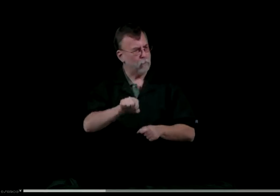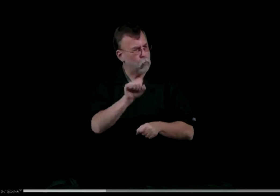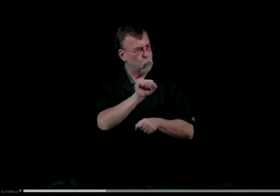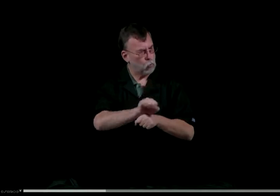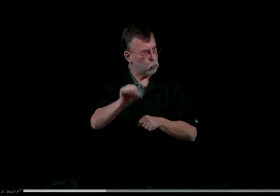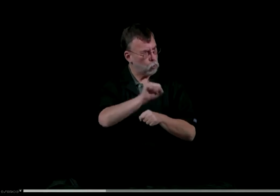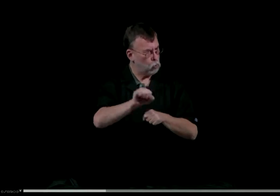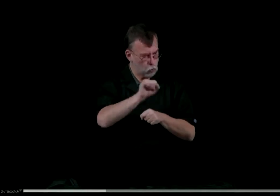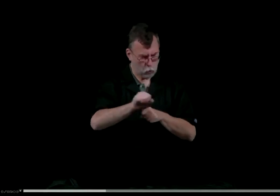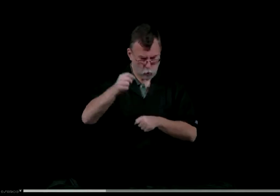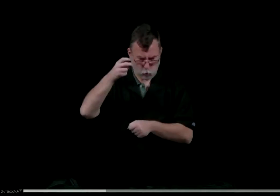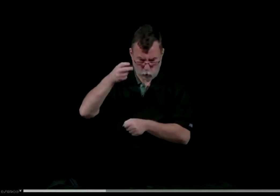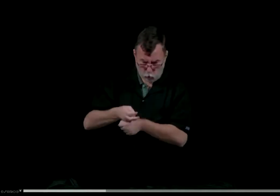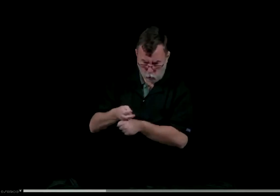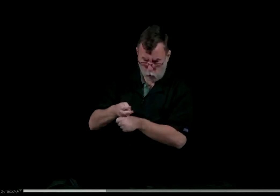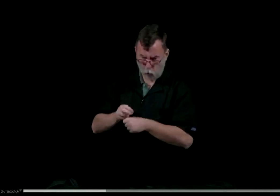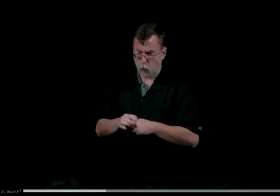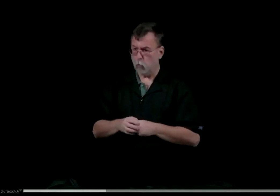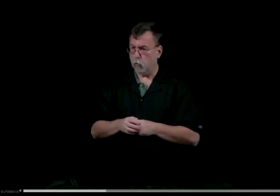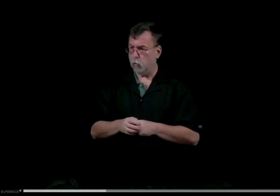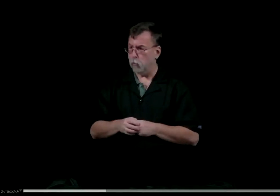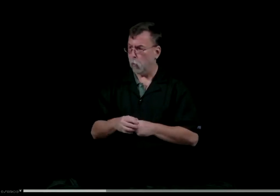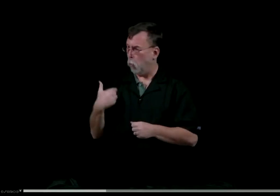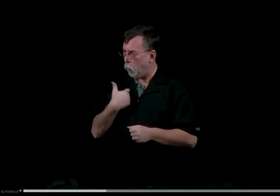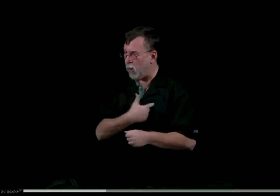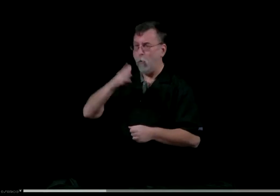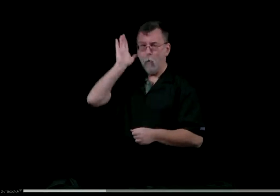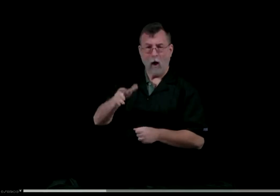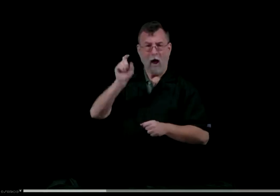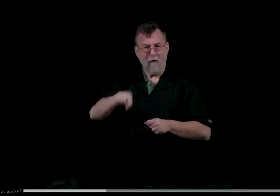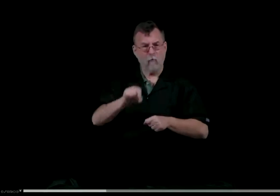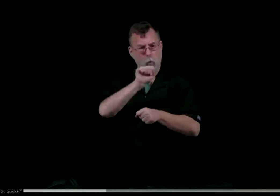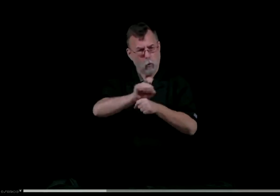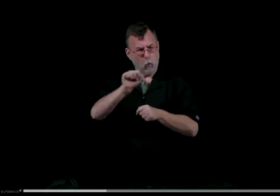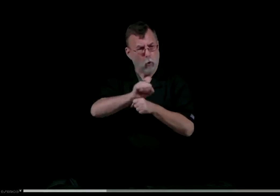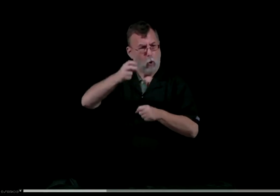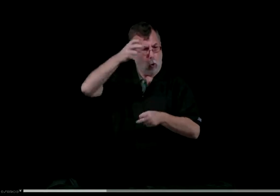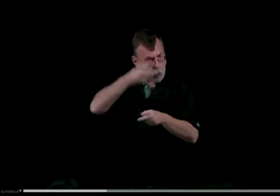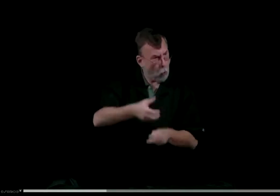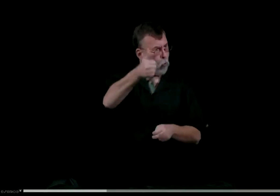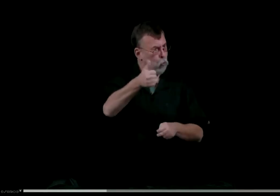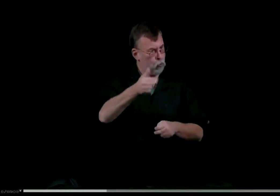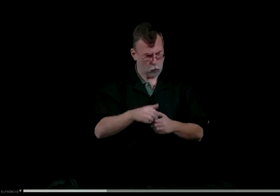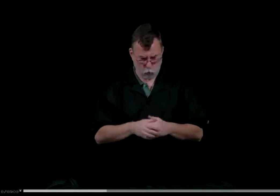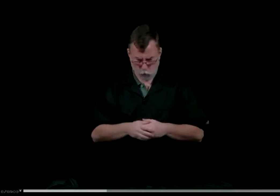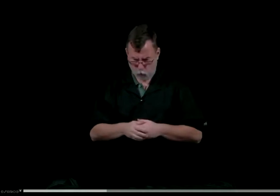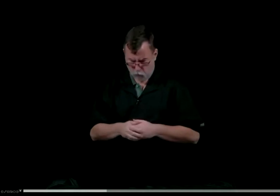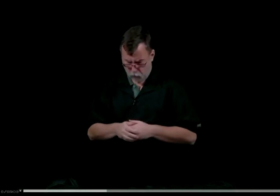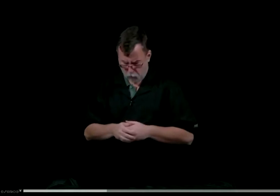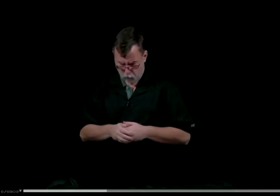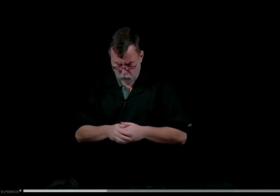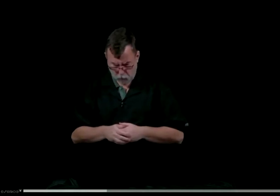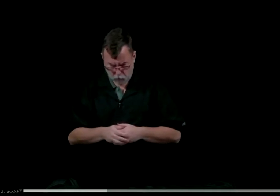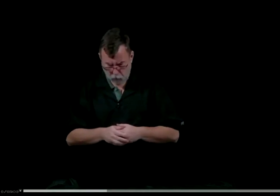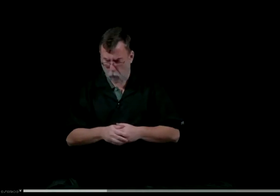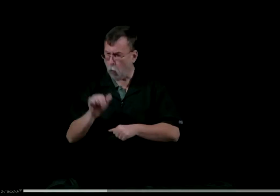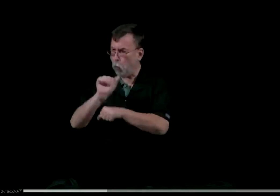Did you see that interpretation? So that after you're working hard, we will have to work hard. We will have to work harder.